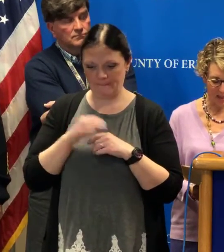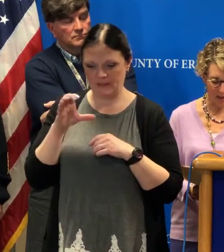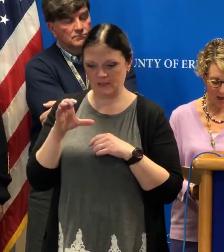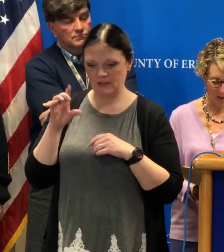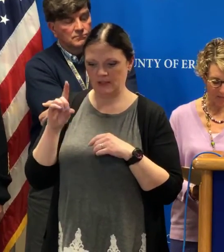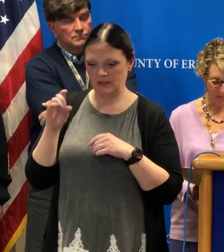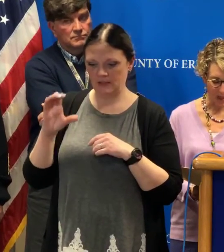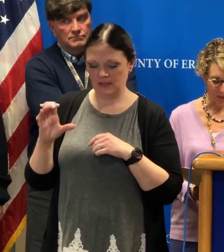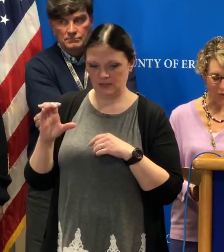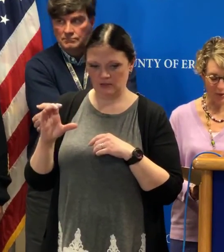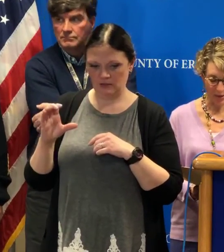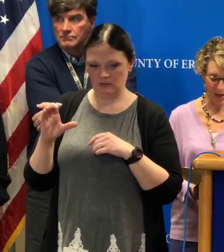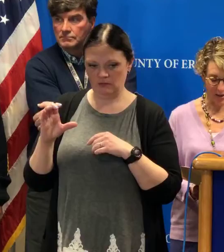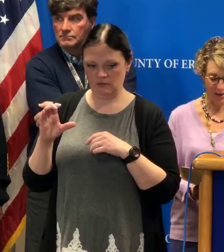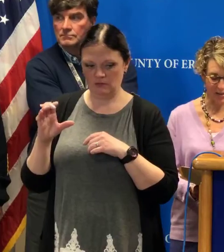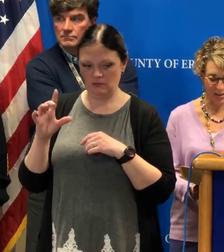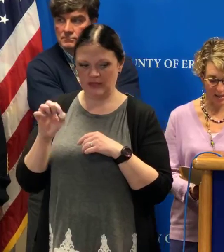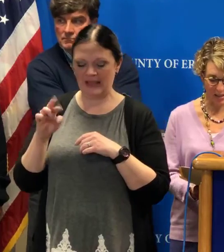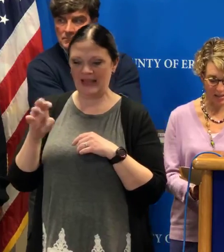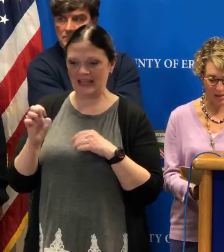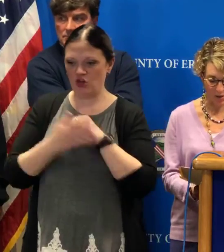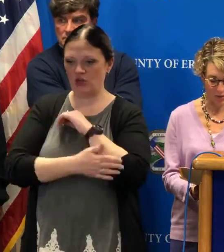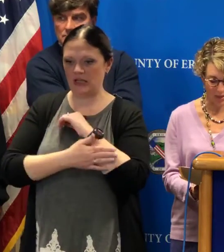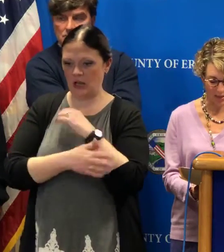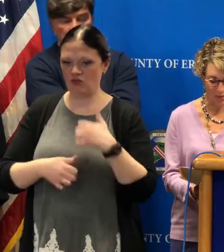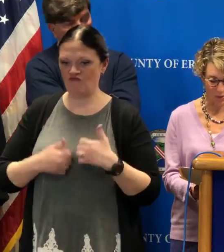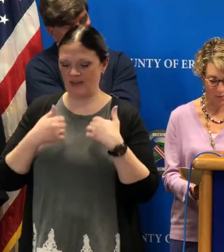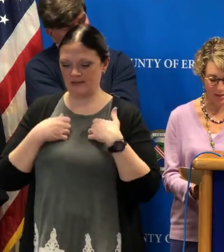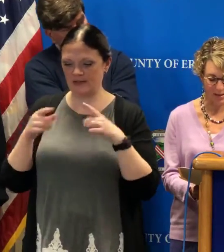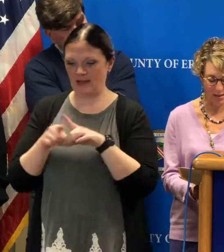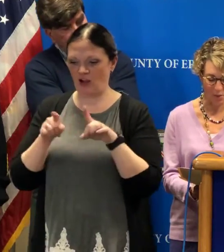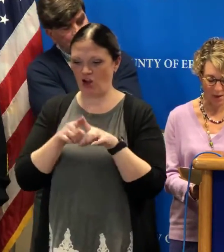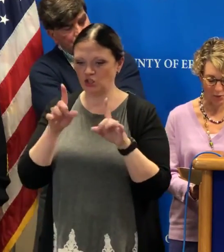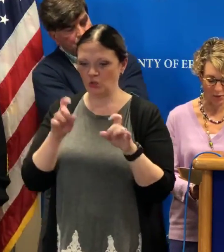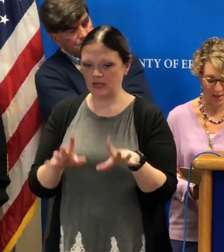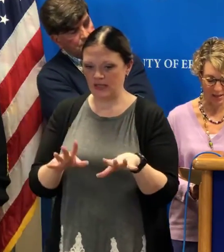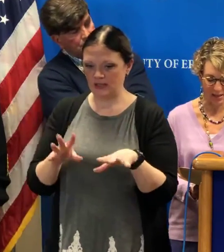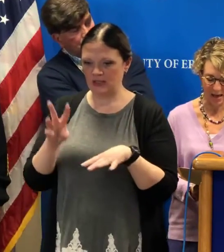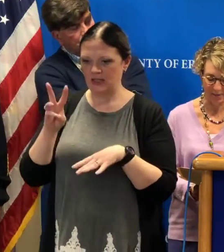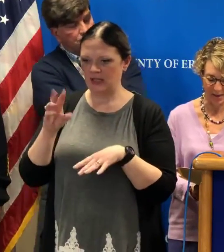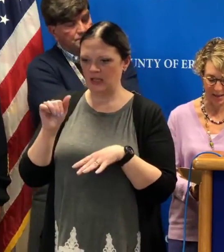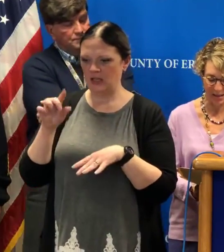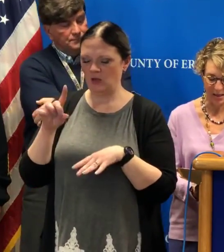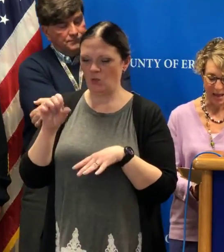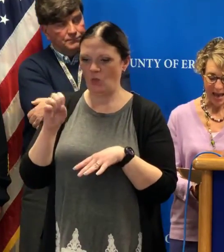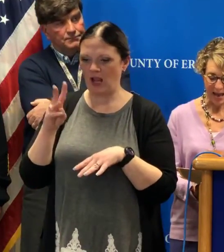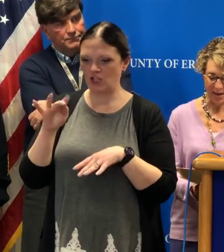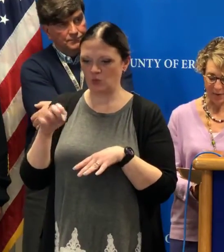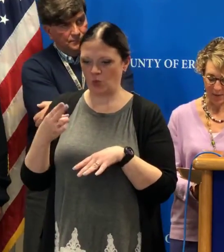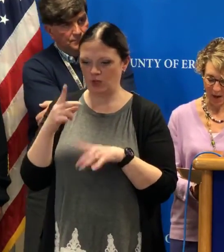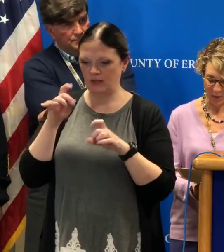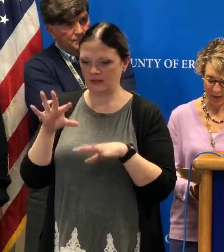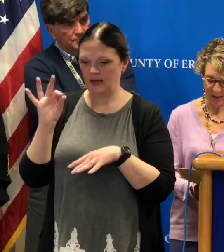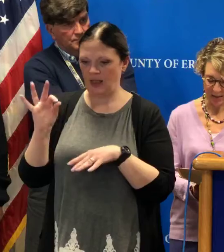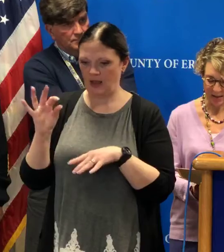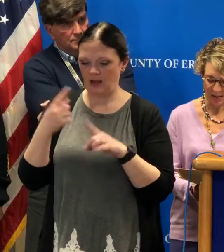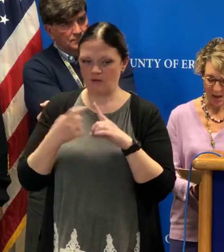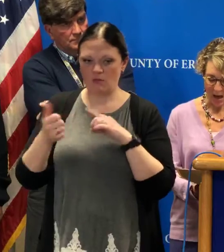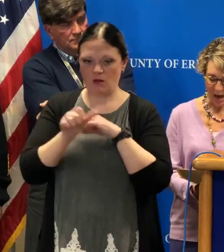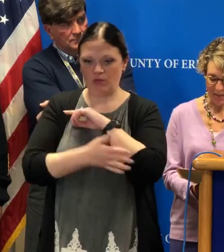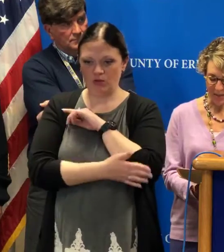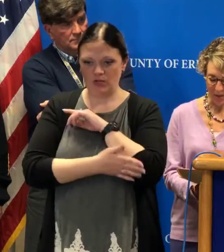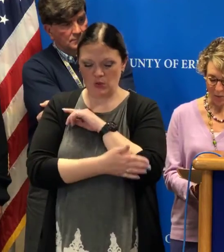CDC, those are Erie County residents. CDC also tested 1 resident, and Wadsworth tested 9 residents. And then from other